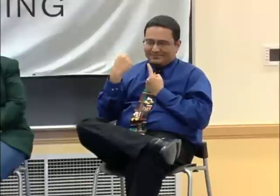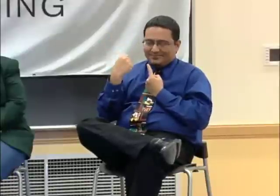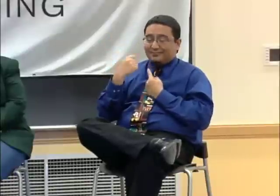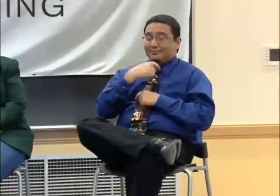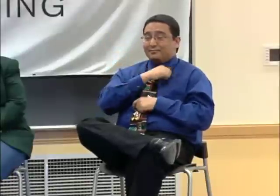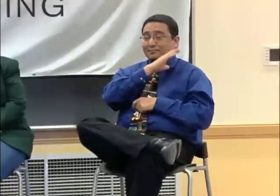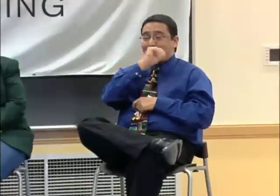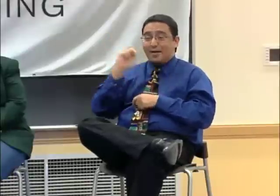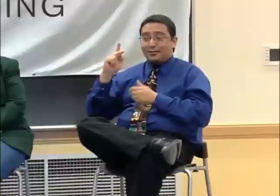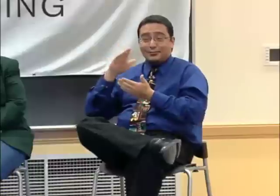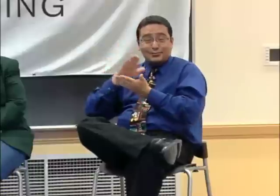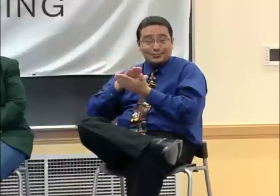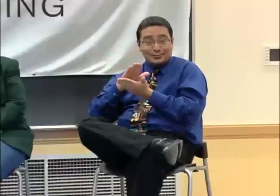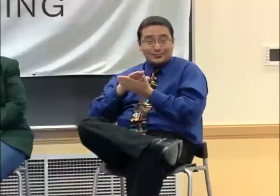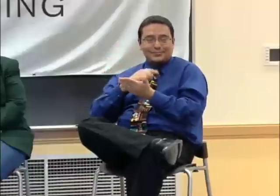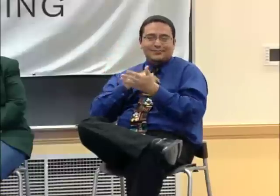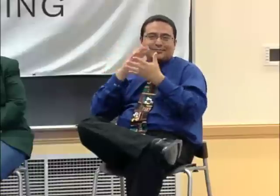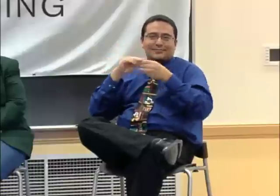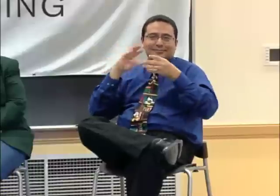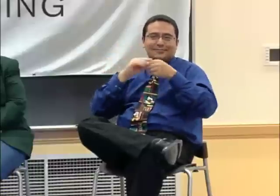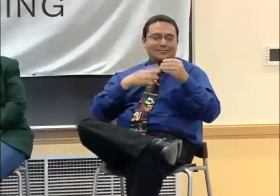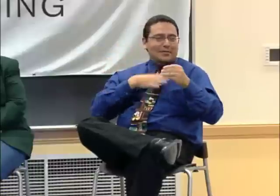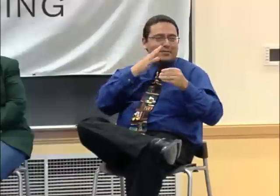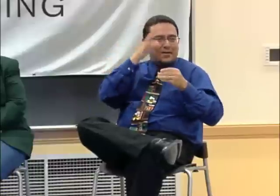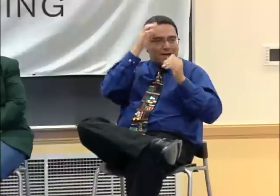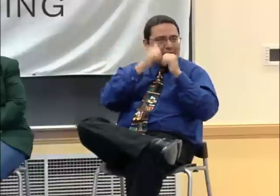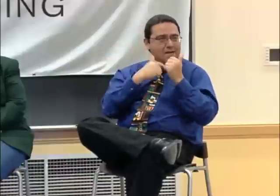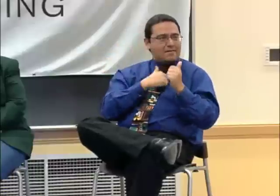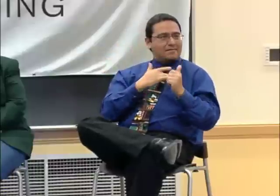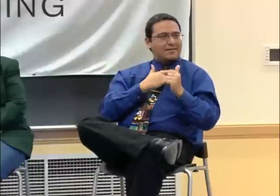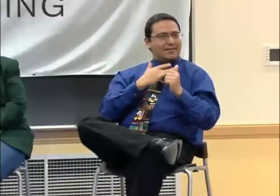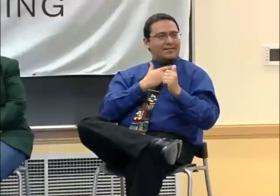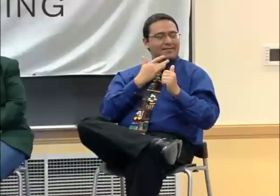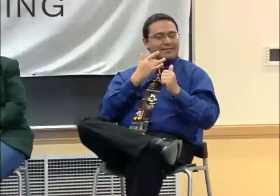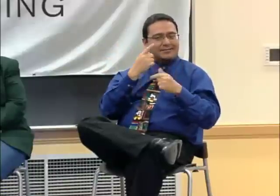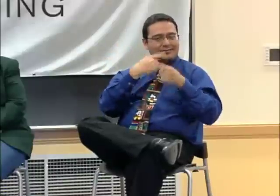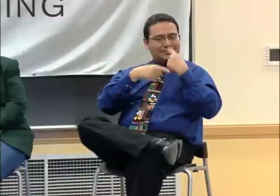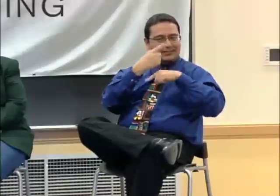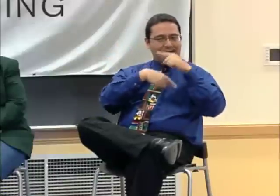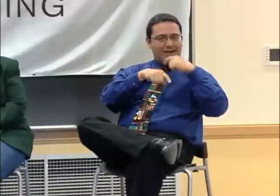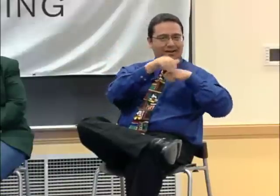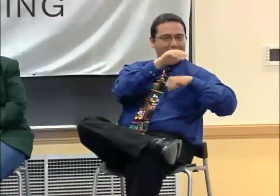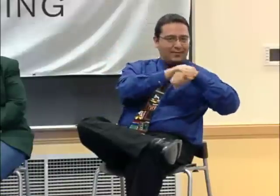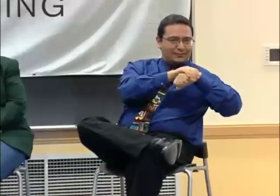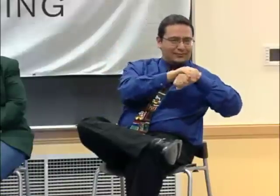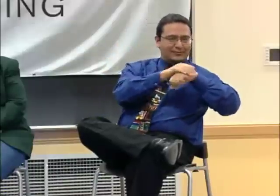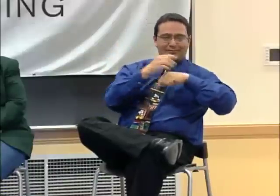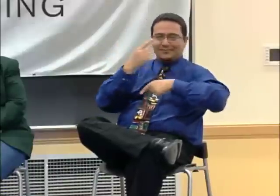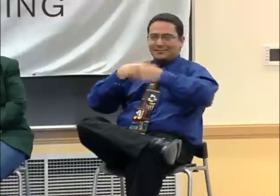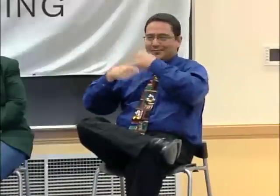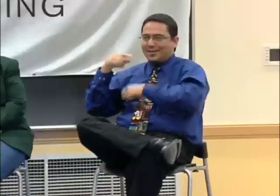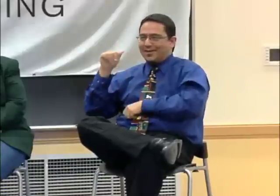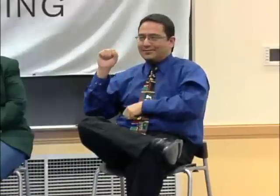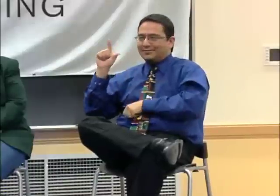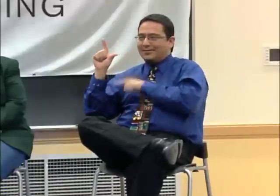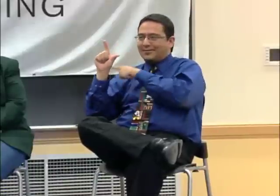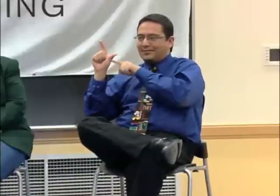clearly, I had gone back to my school and I was telling my parents, I'd gone back home about the differences between